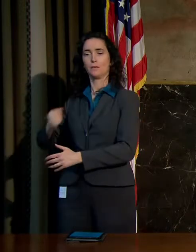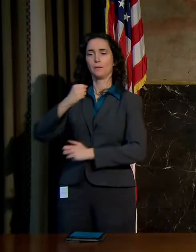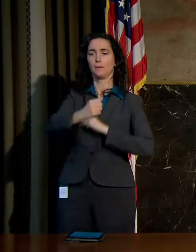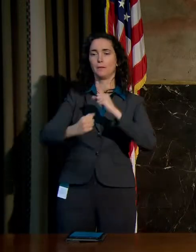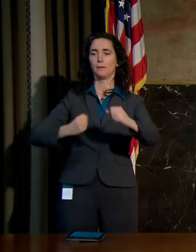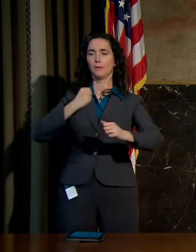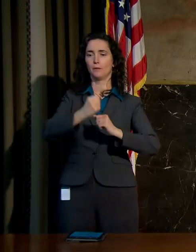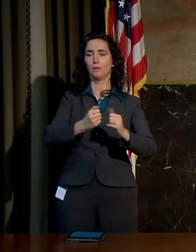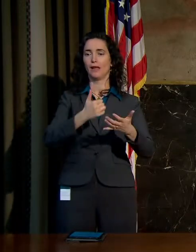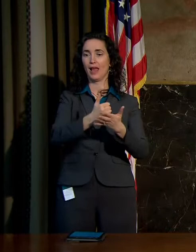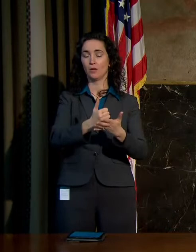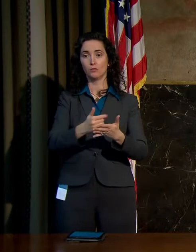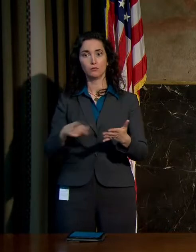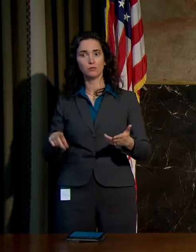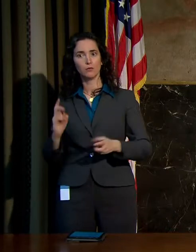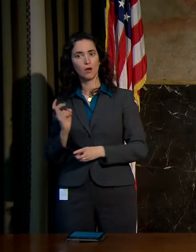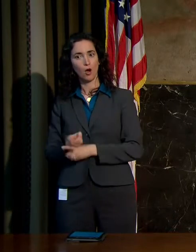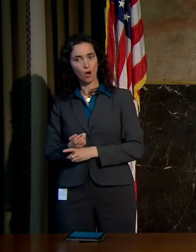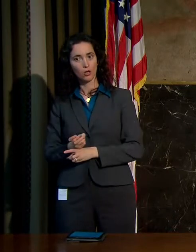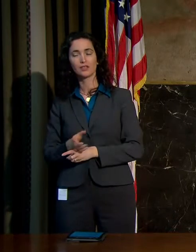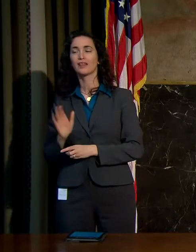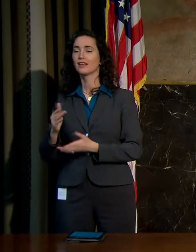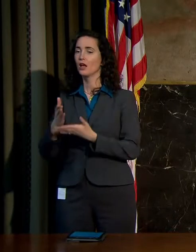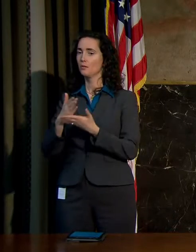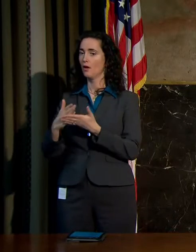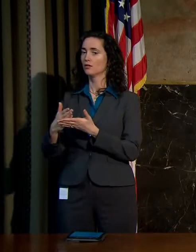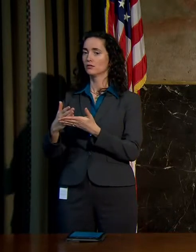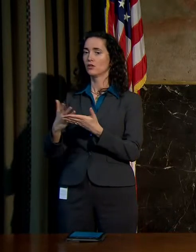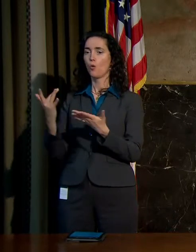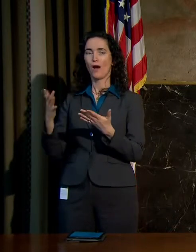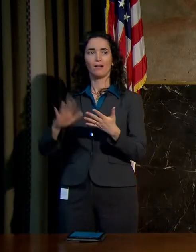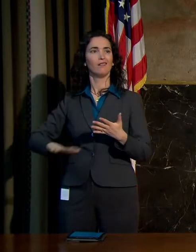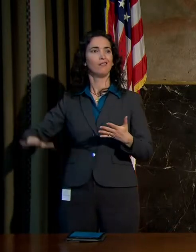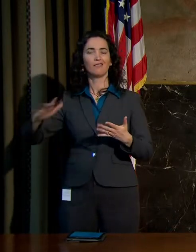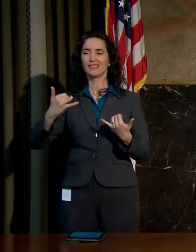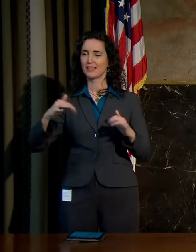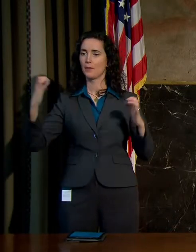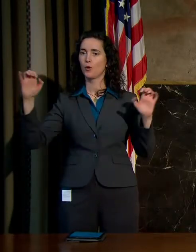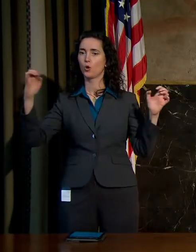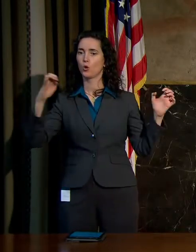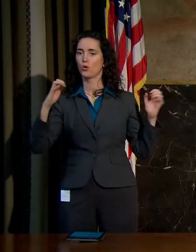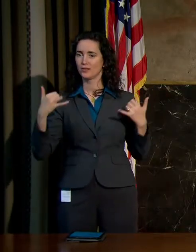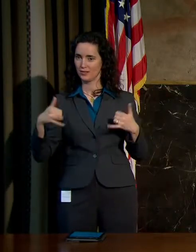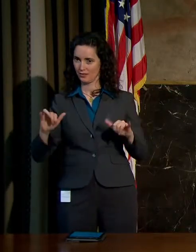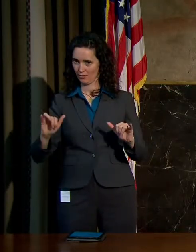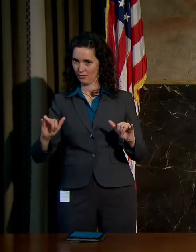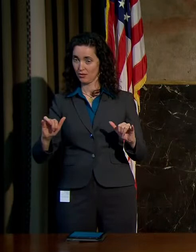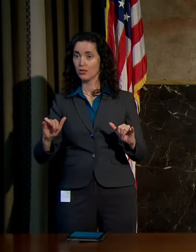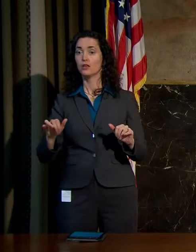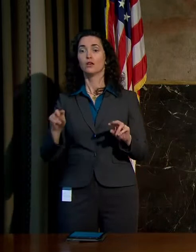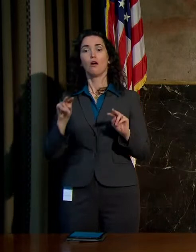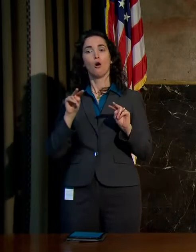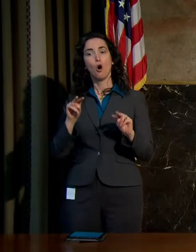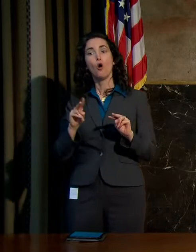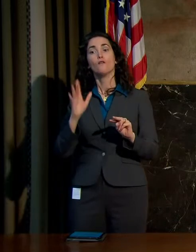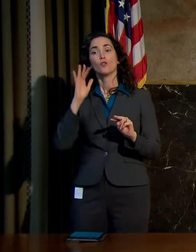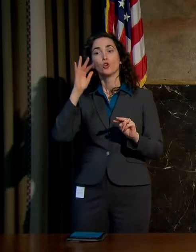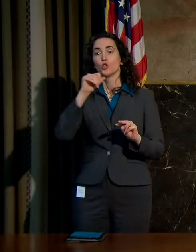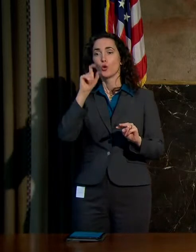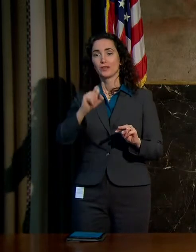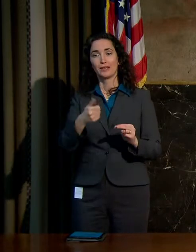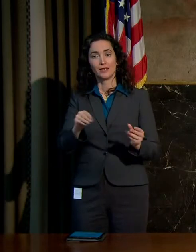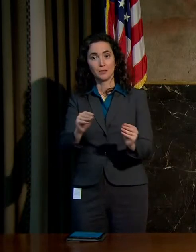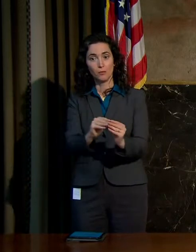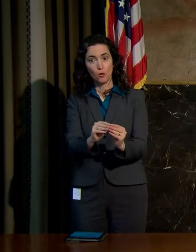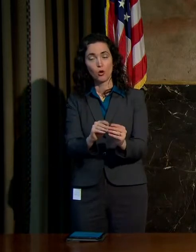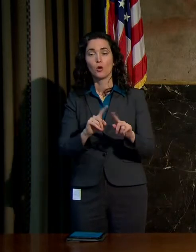extreme measure. It's a marker of the emergency that we still find ourselves in. We hope for that no longer to be necessary at some point in the